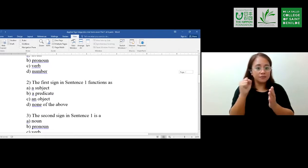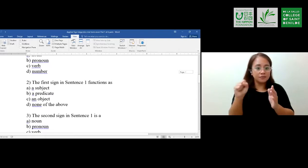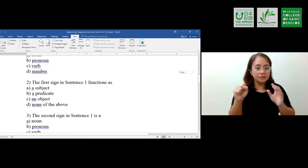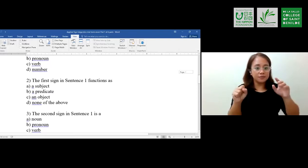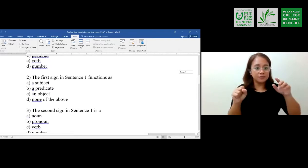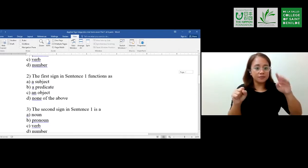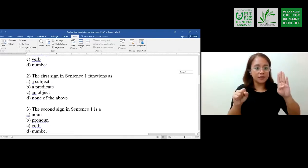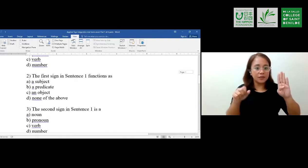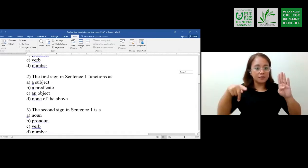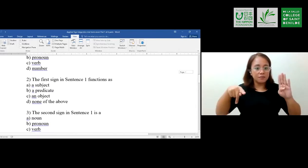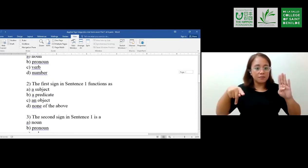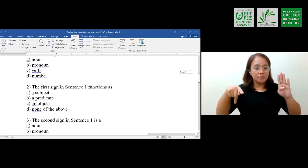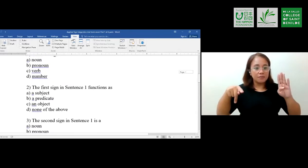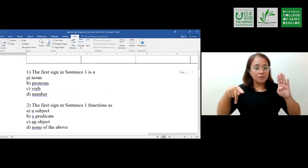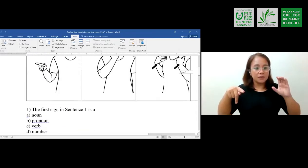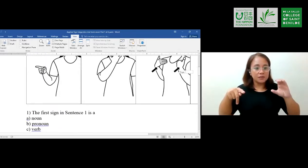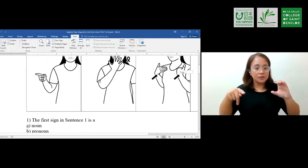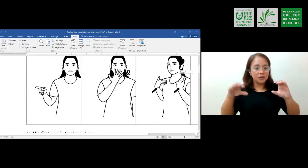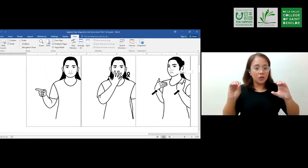C, an object, D, none of the above.